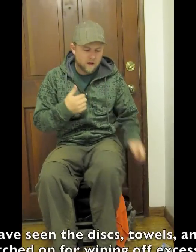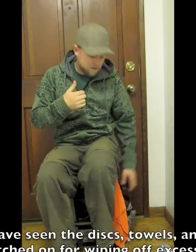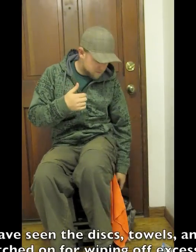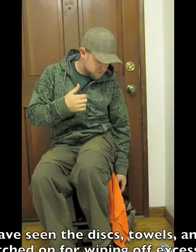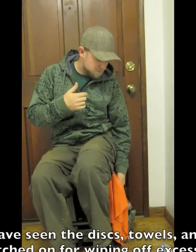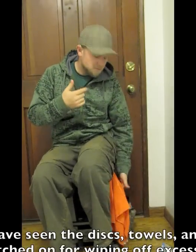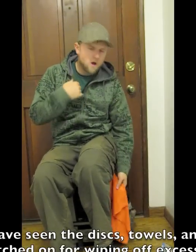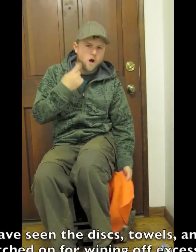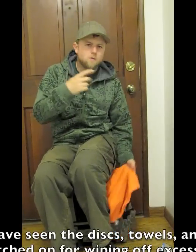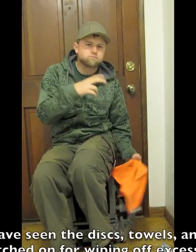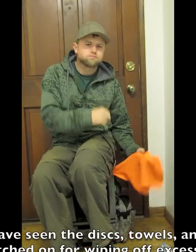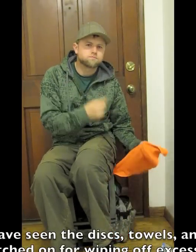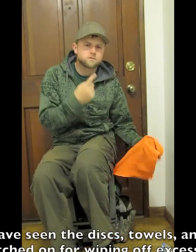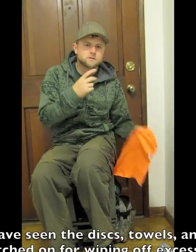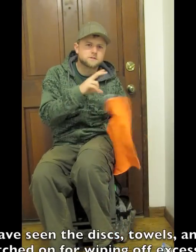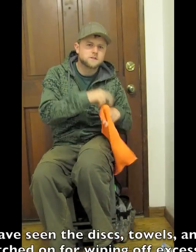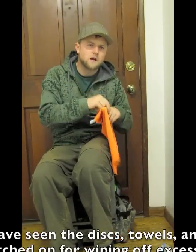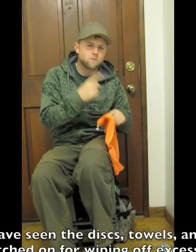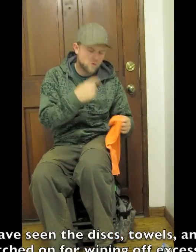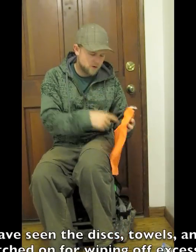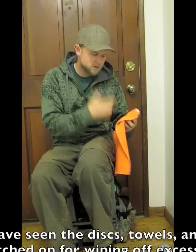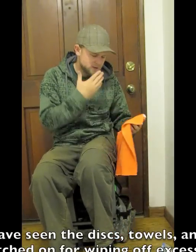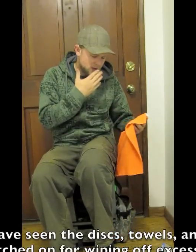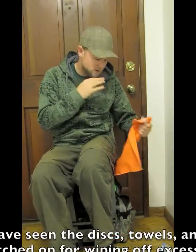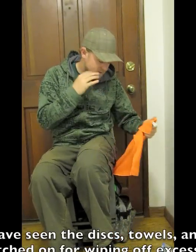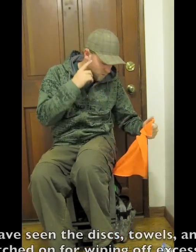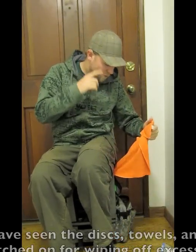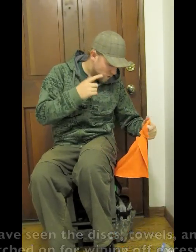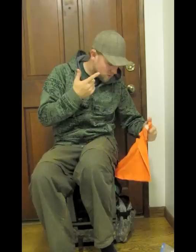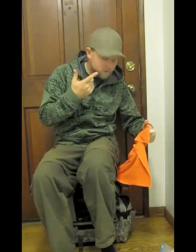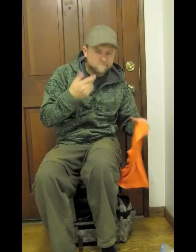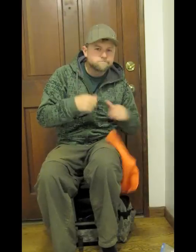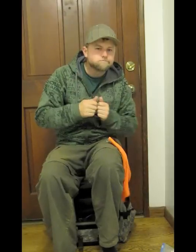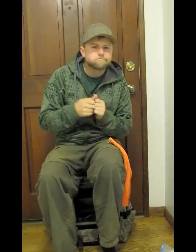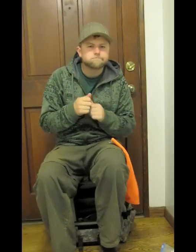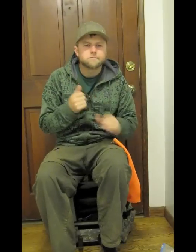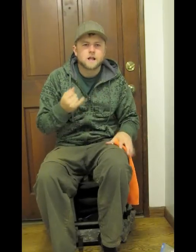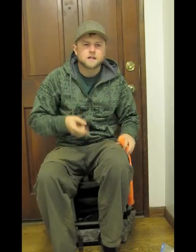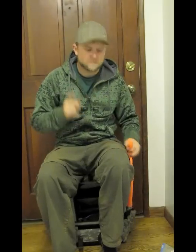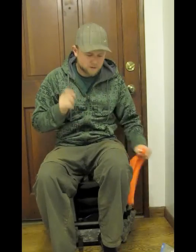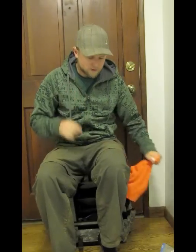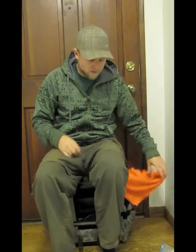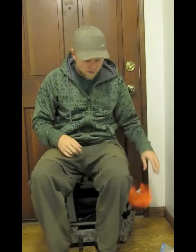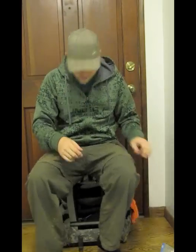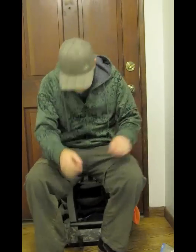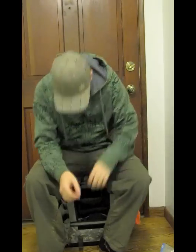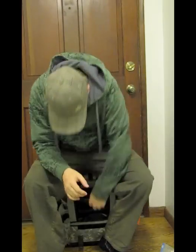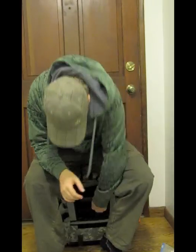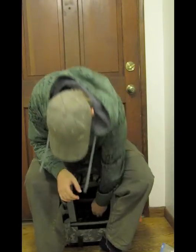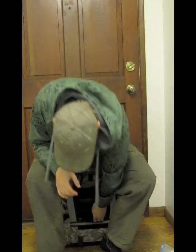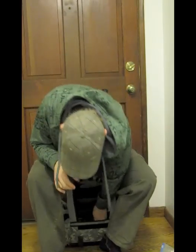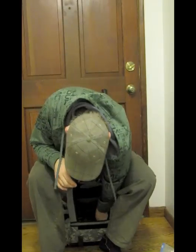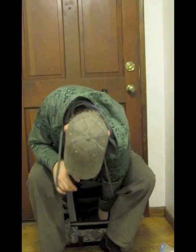Not your girlfriend, not your girlfriend, not your